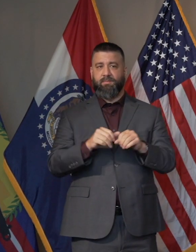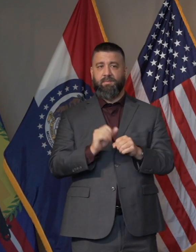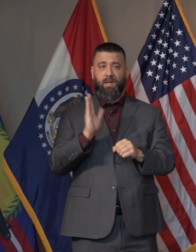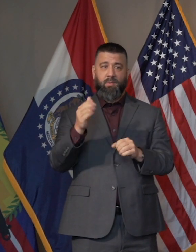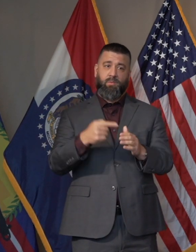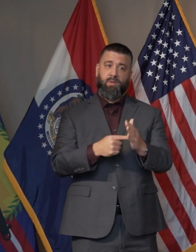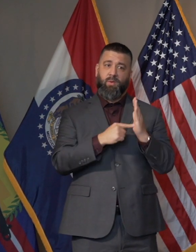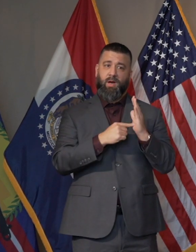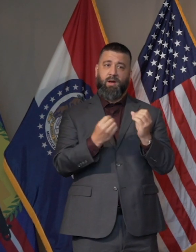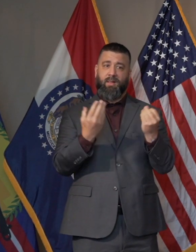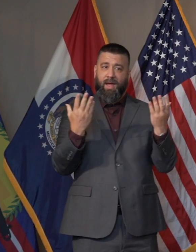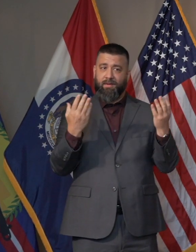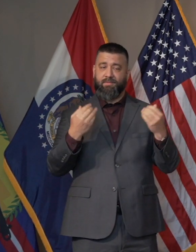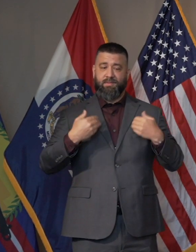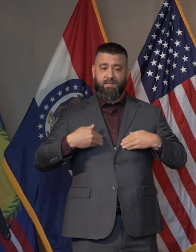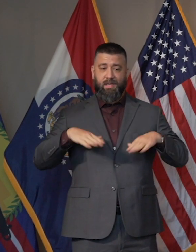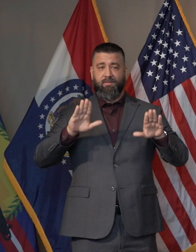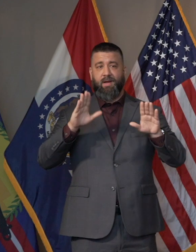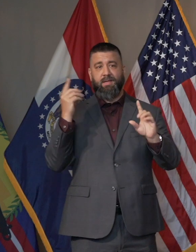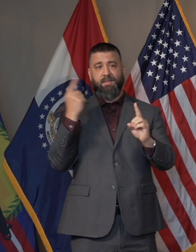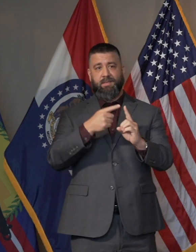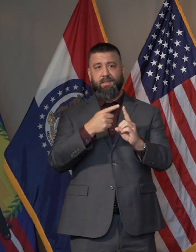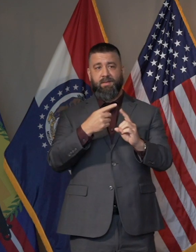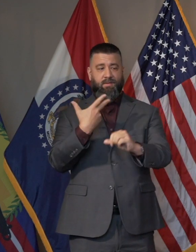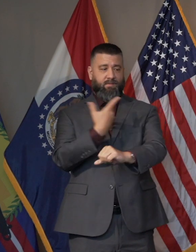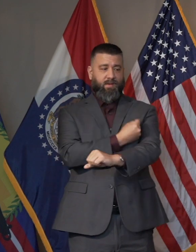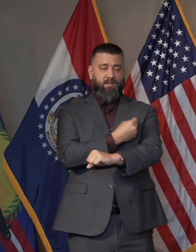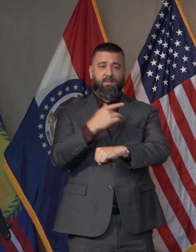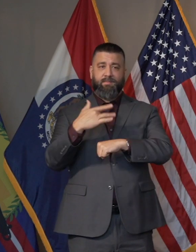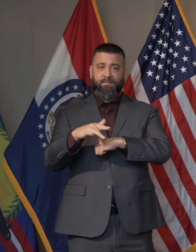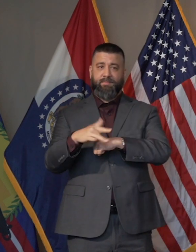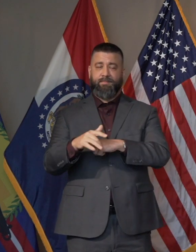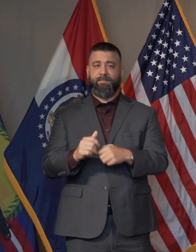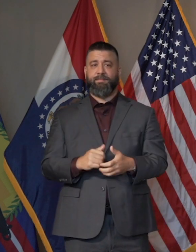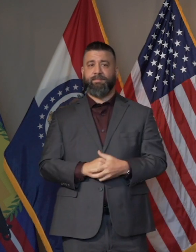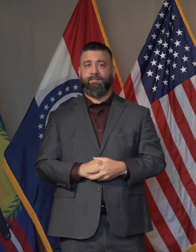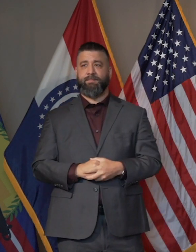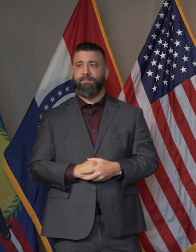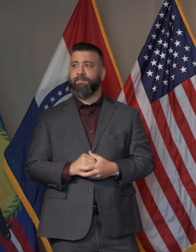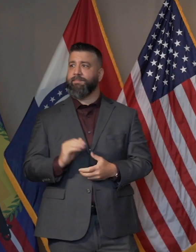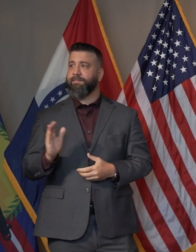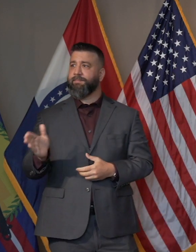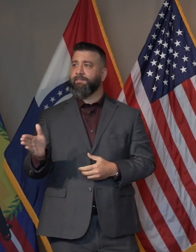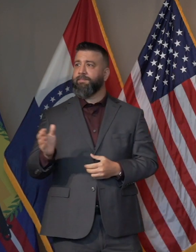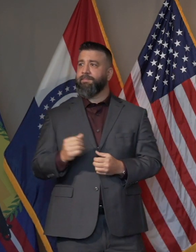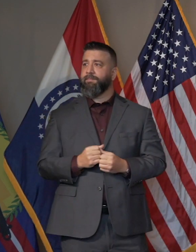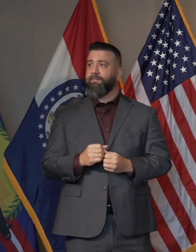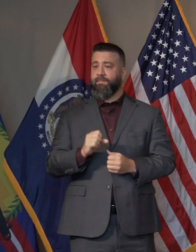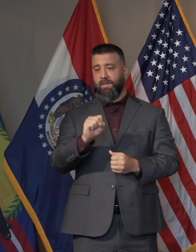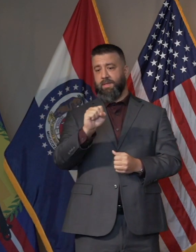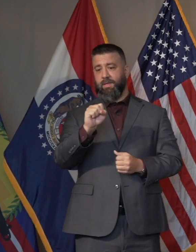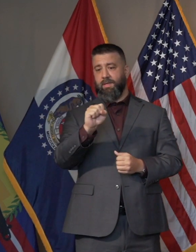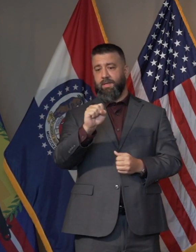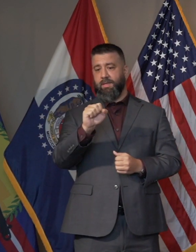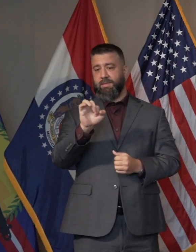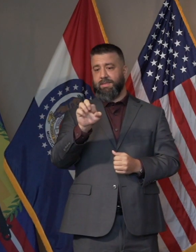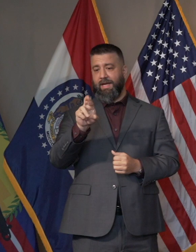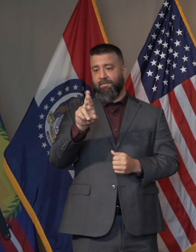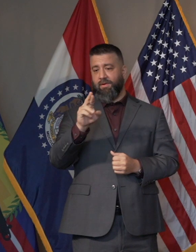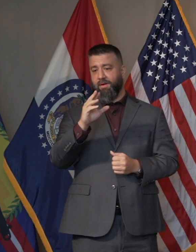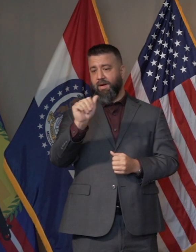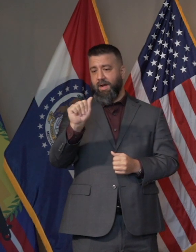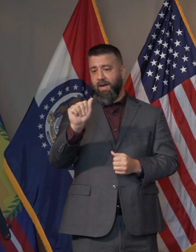will require a great deal of sacrifice until a vaccine is widely available. Dr. Page, does the Safer at Home initiative also